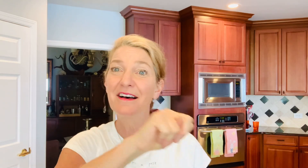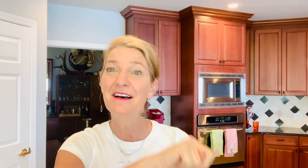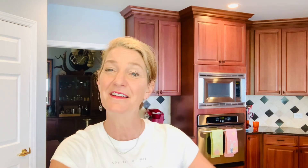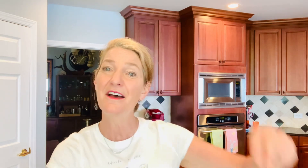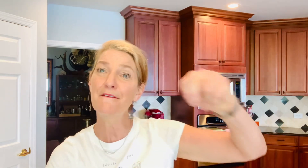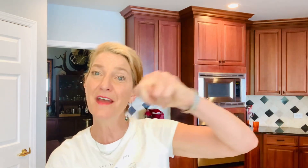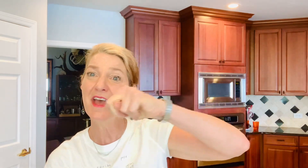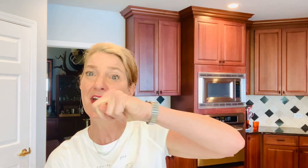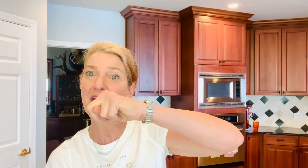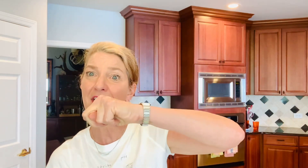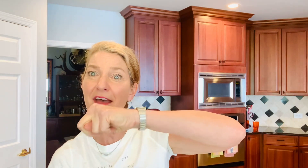Nevada,